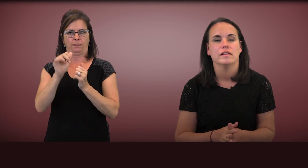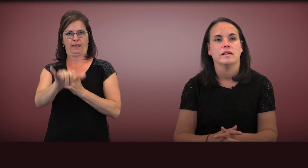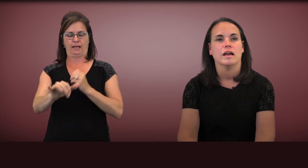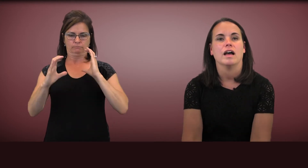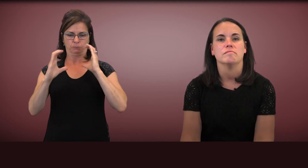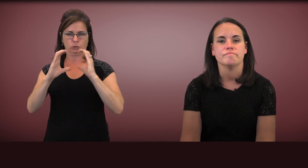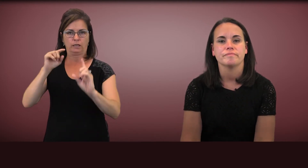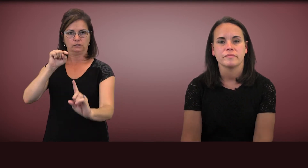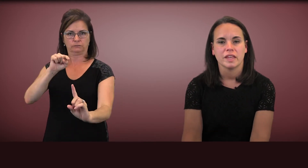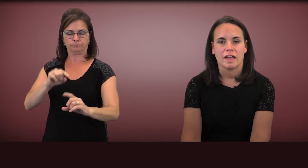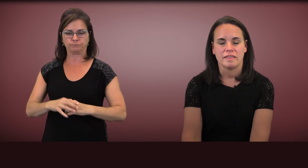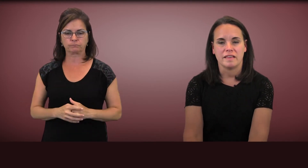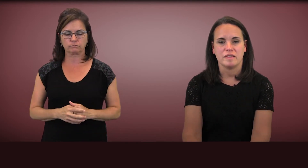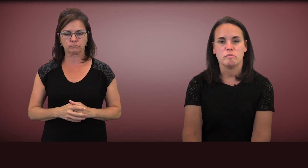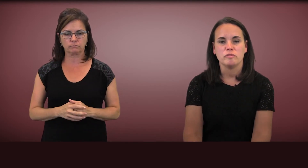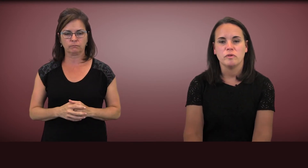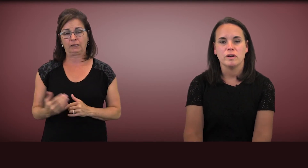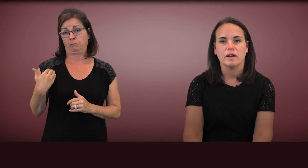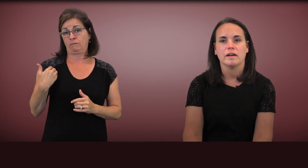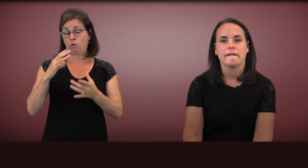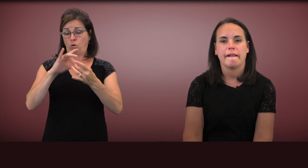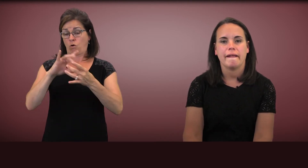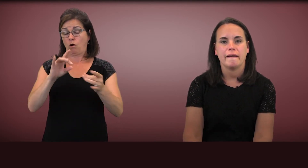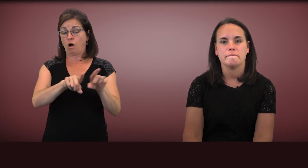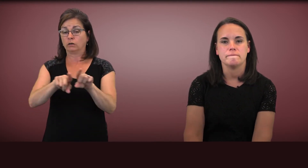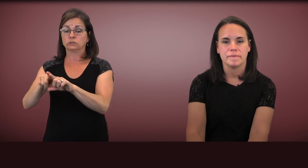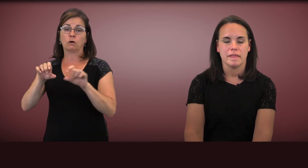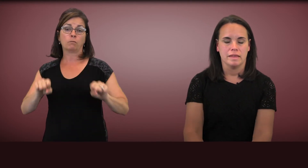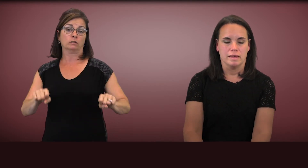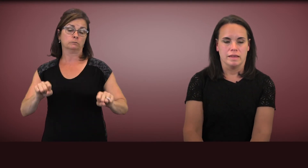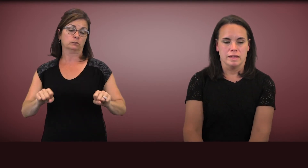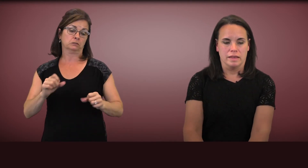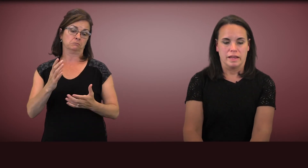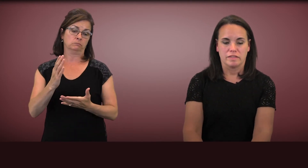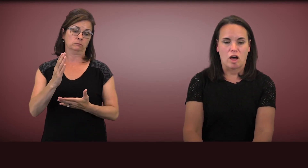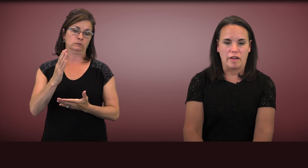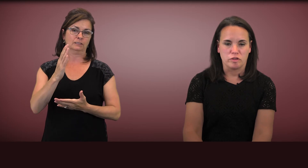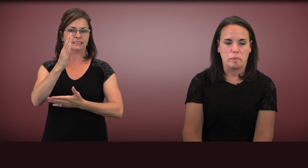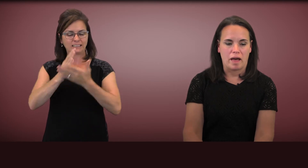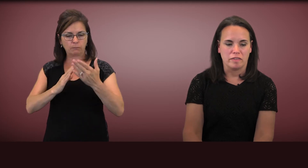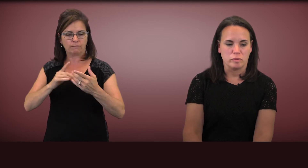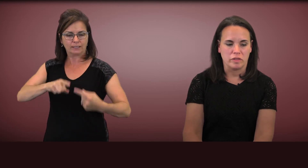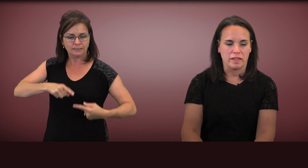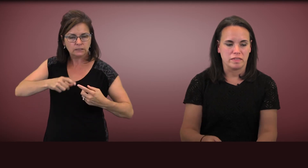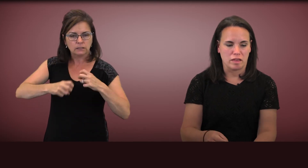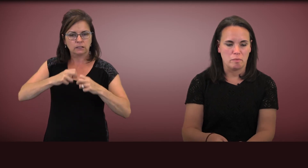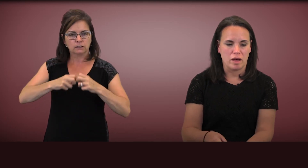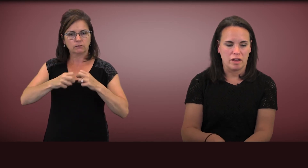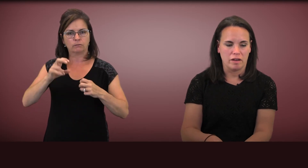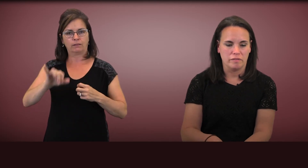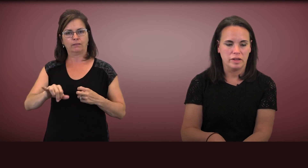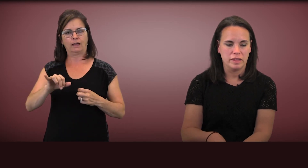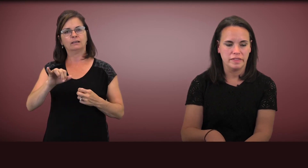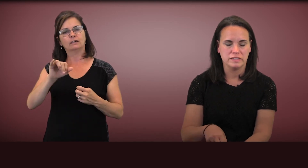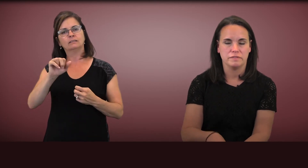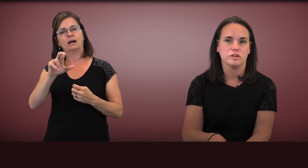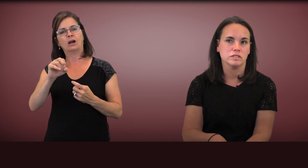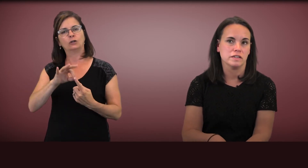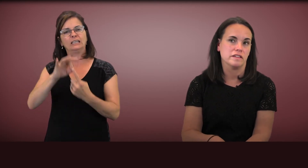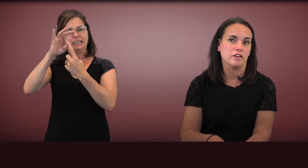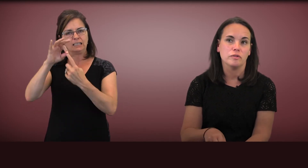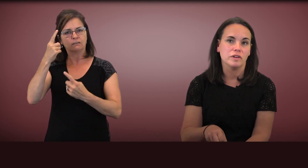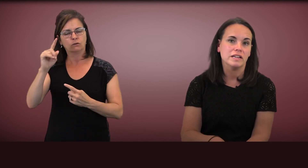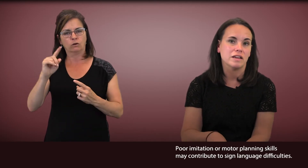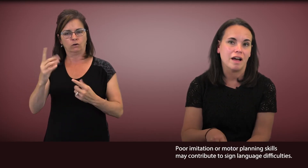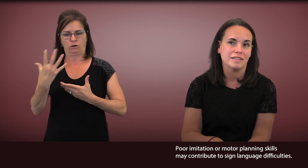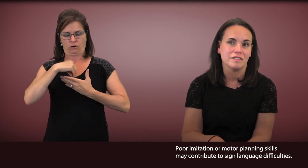there. As I said before, it's also possible that some of the